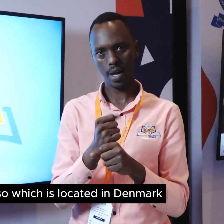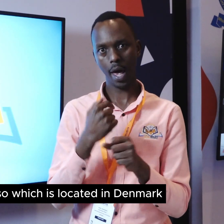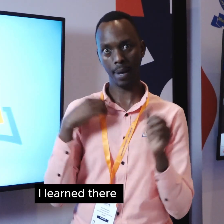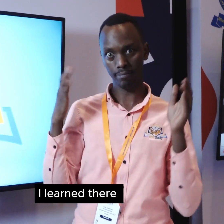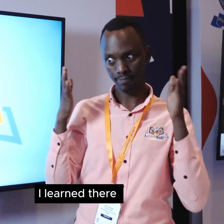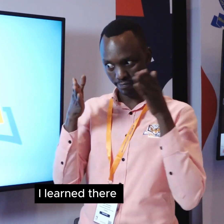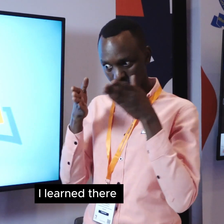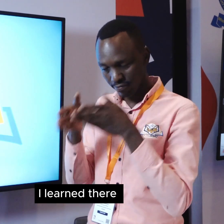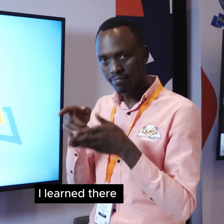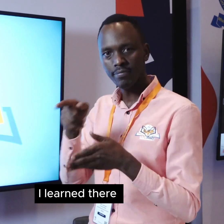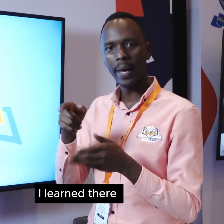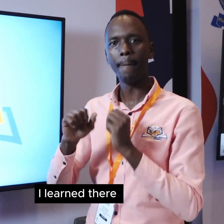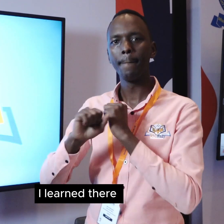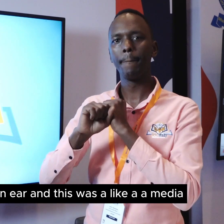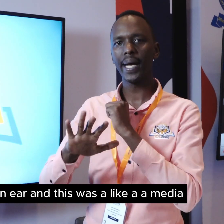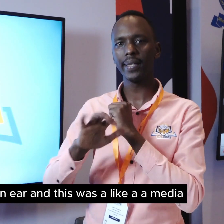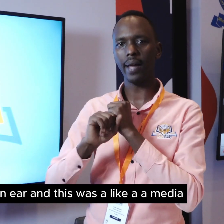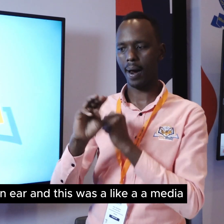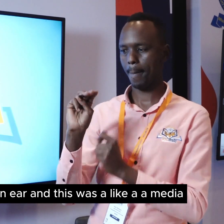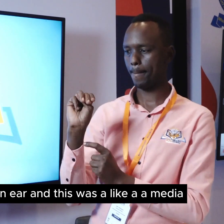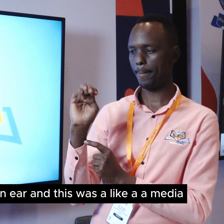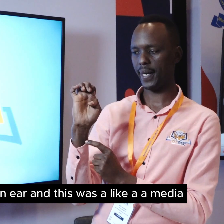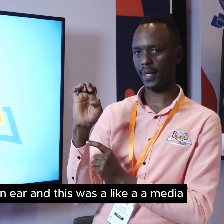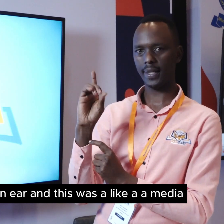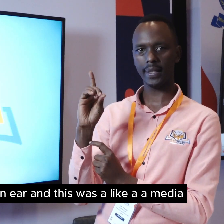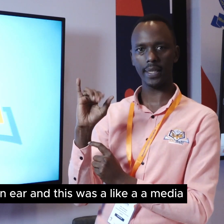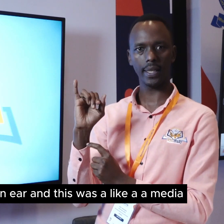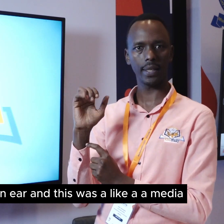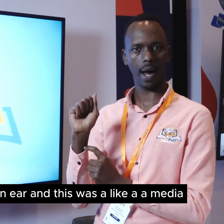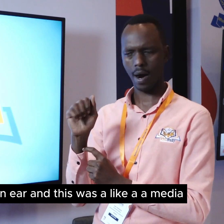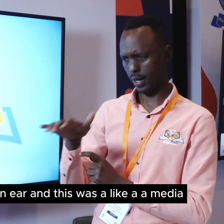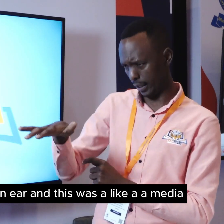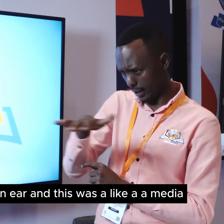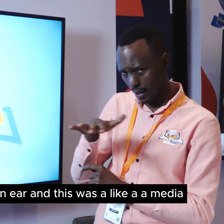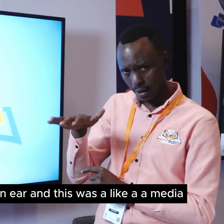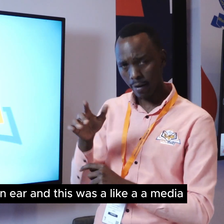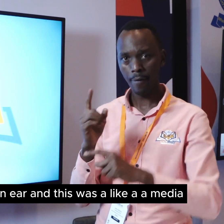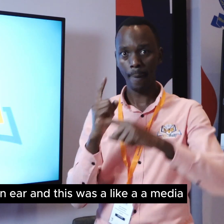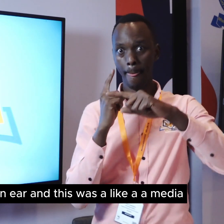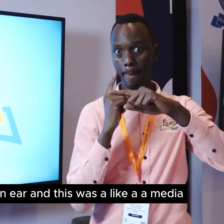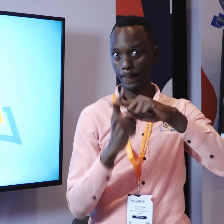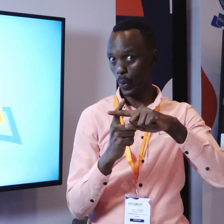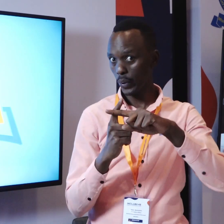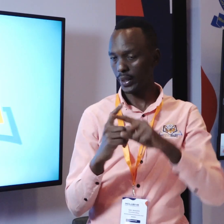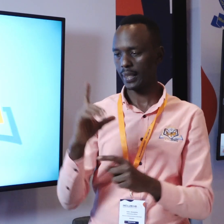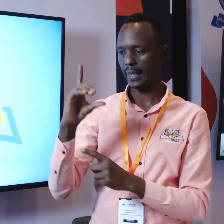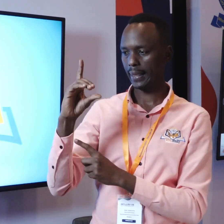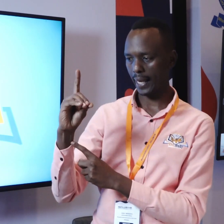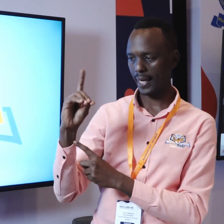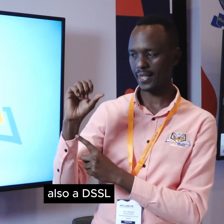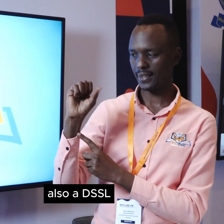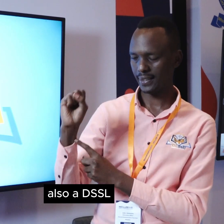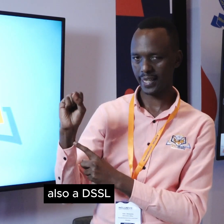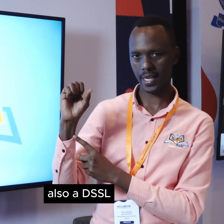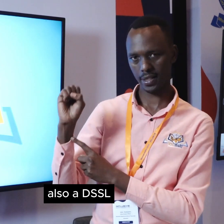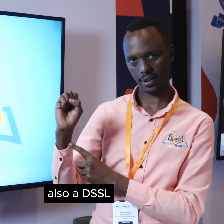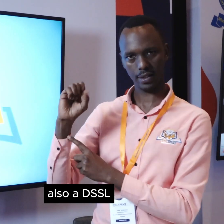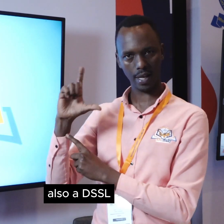I learned there for an year, and this was like a media. Also